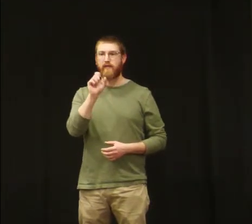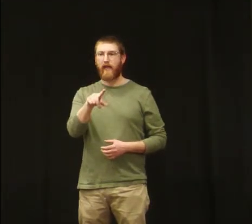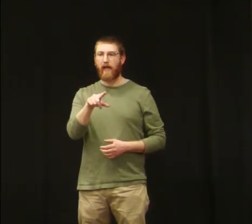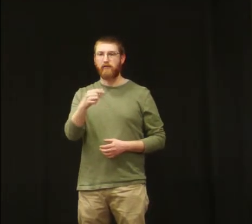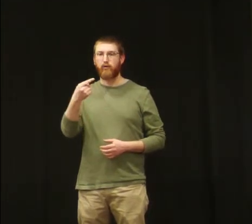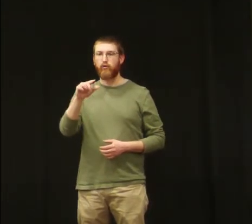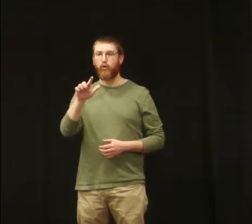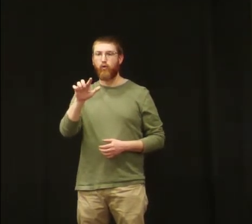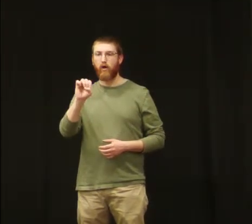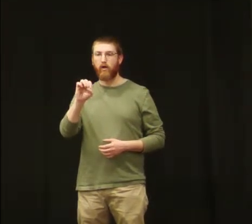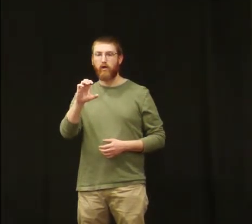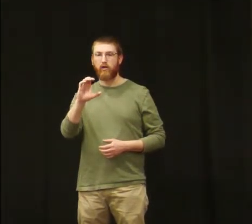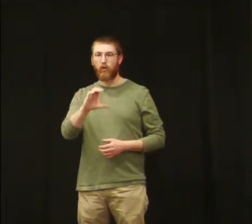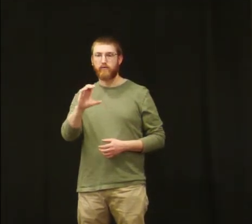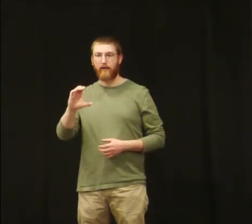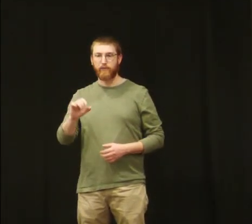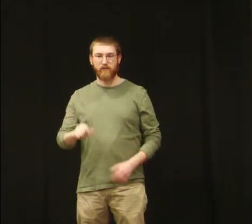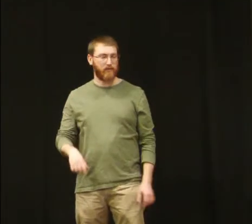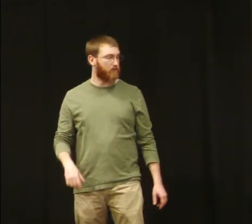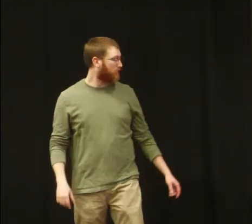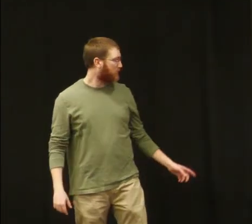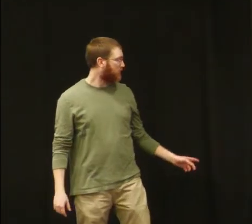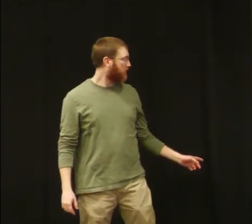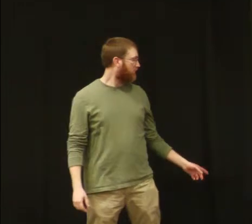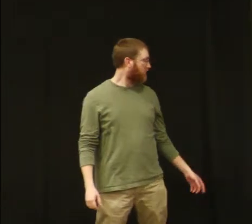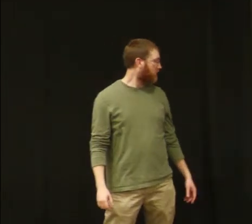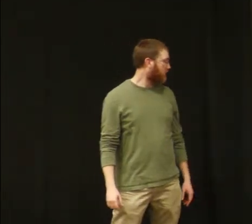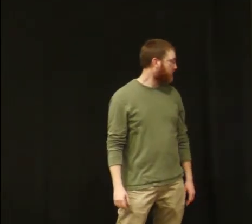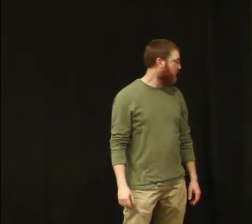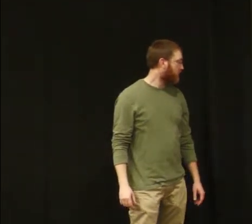the bottom here, there's these three little dots.